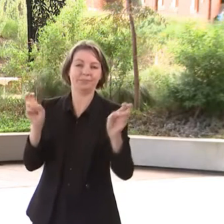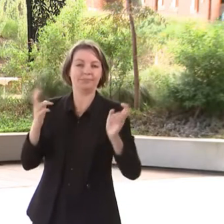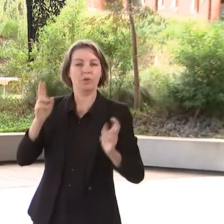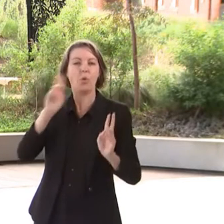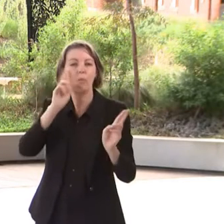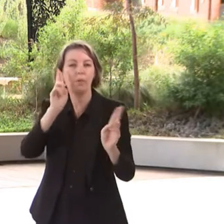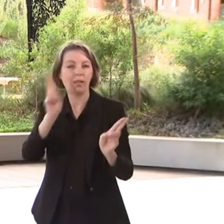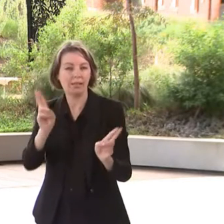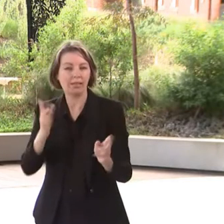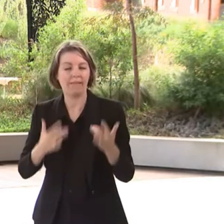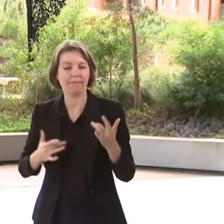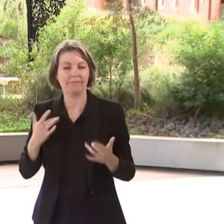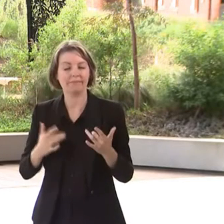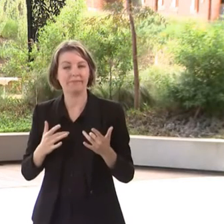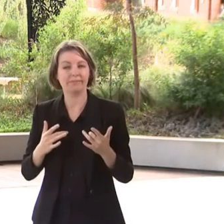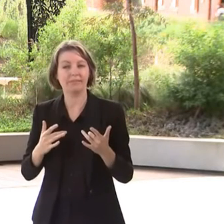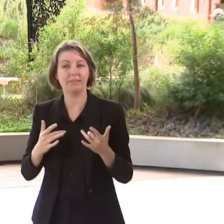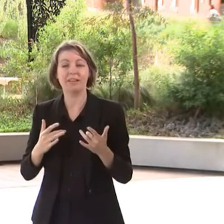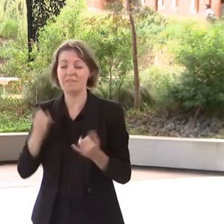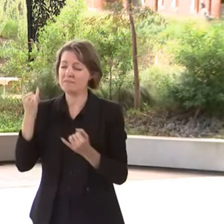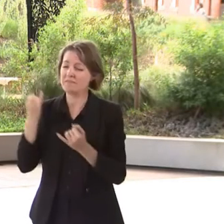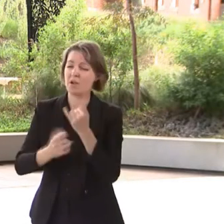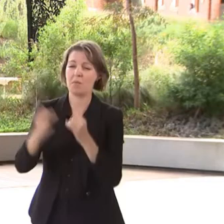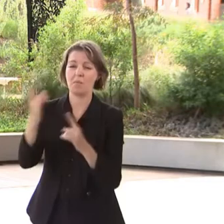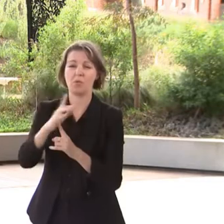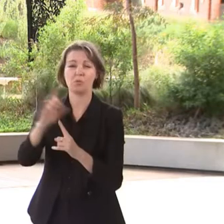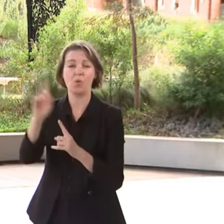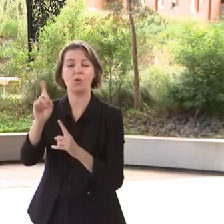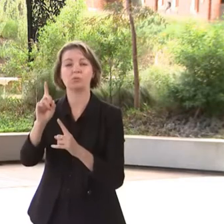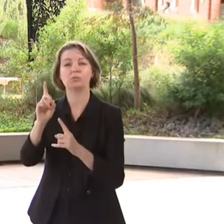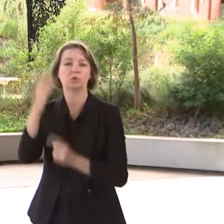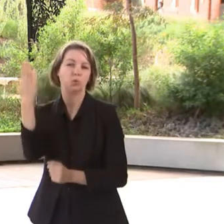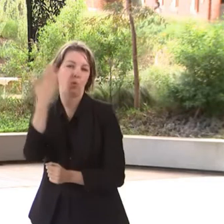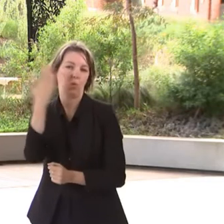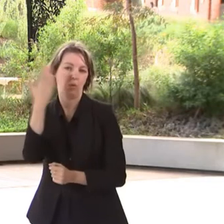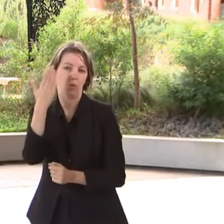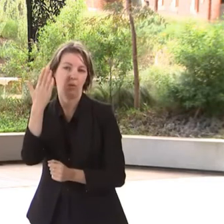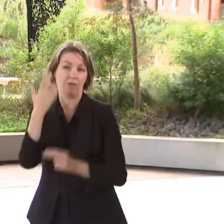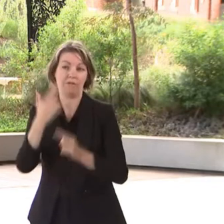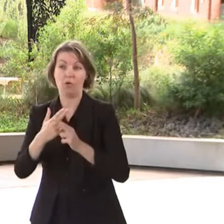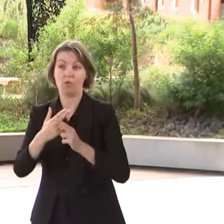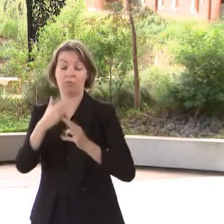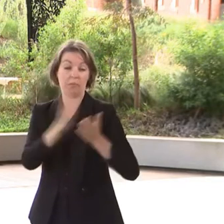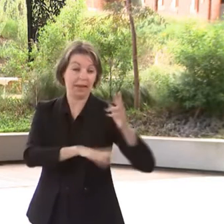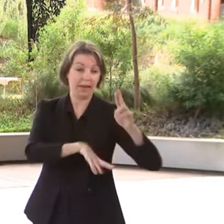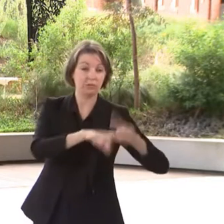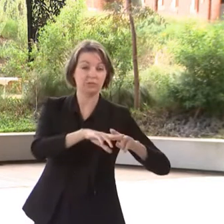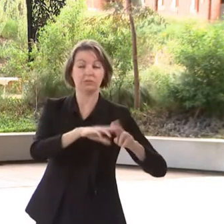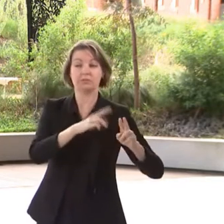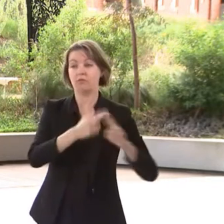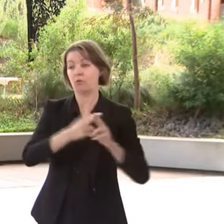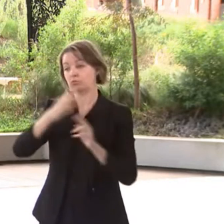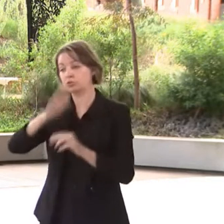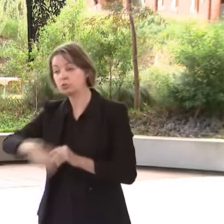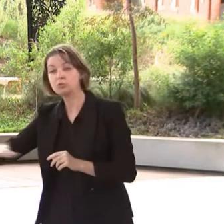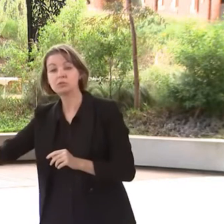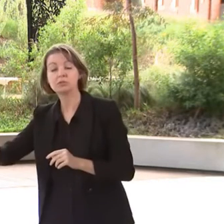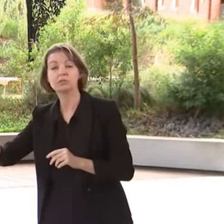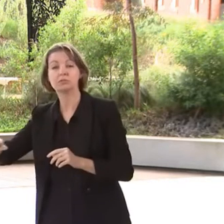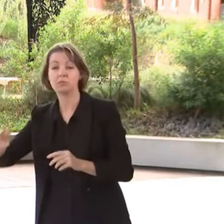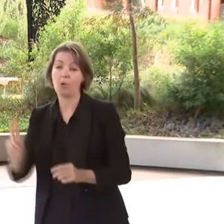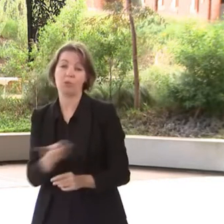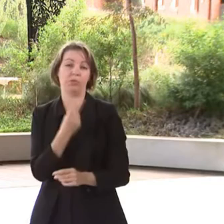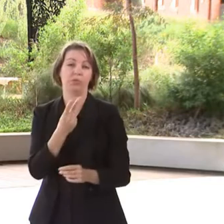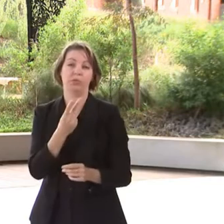normal. School plays a crucial role in that for kids and for parents, and we are